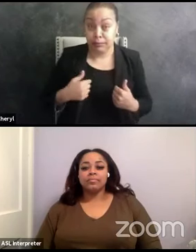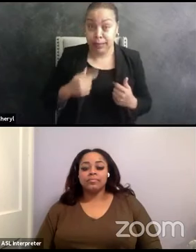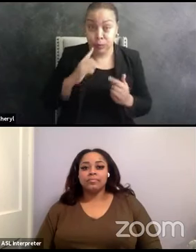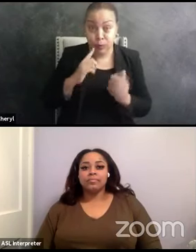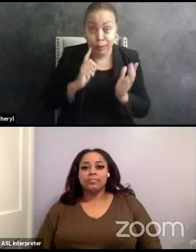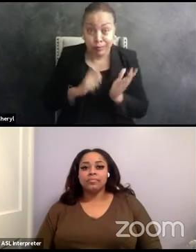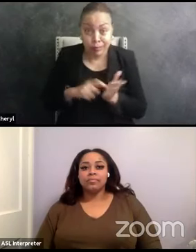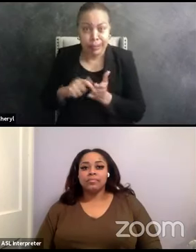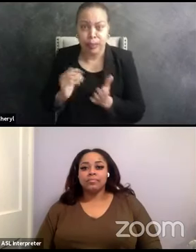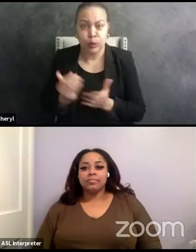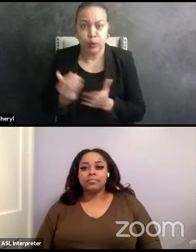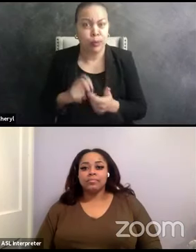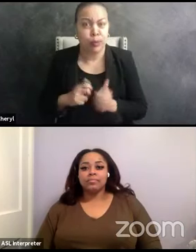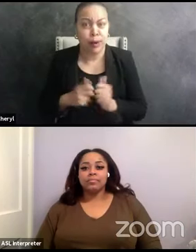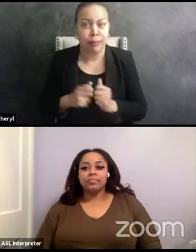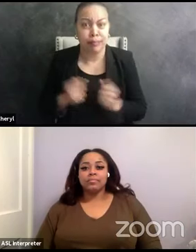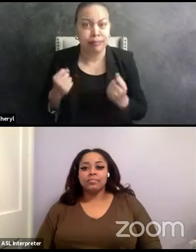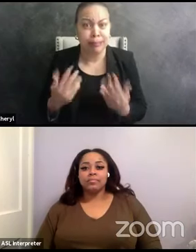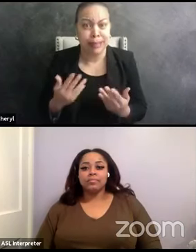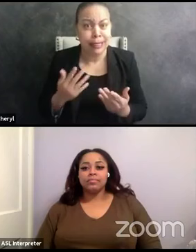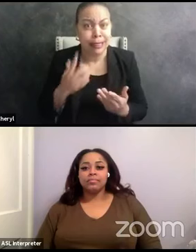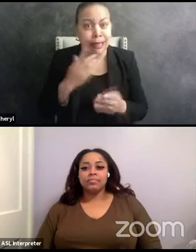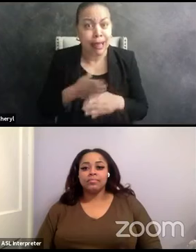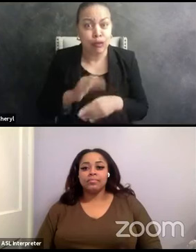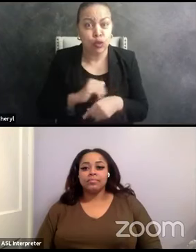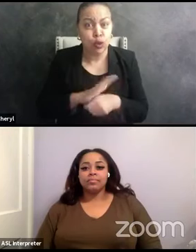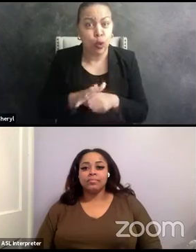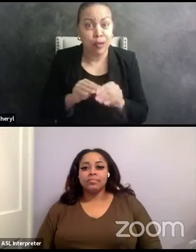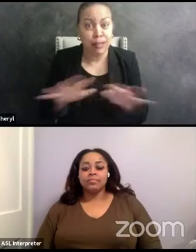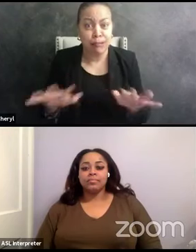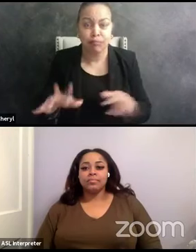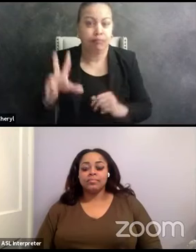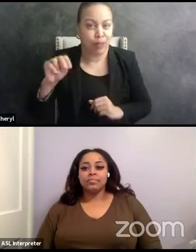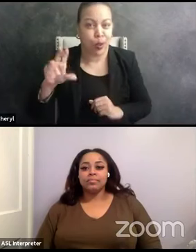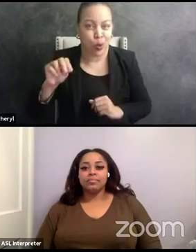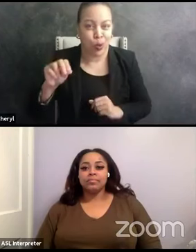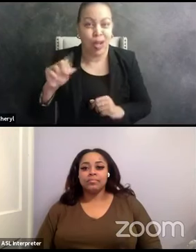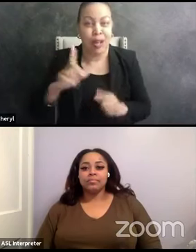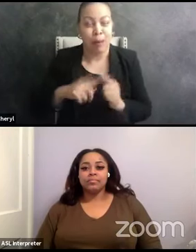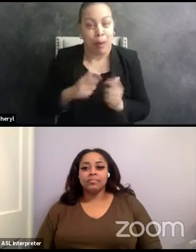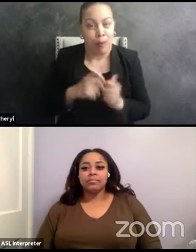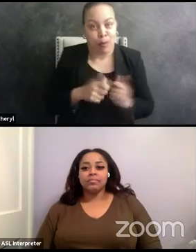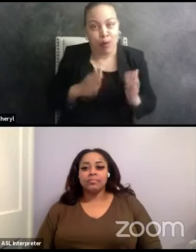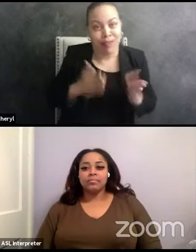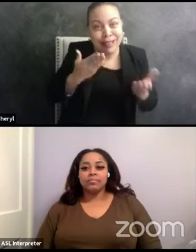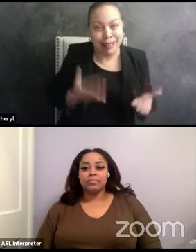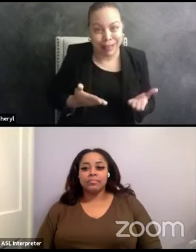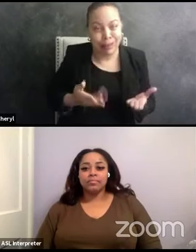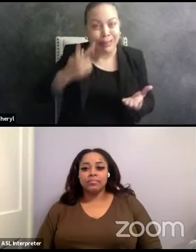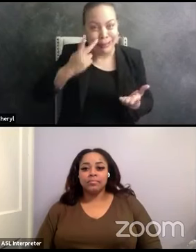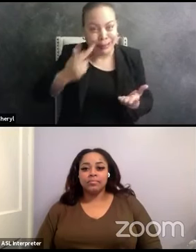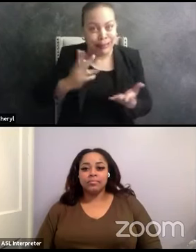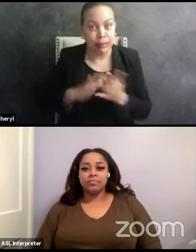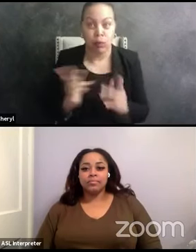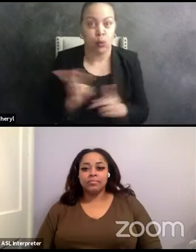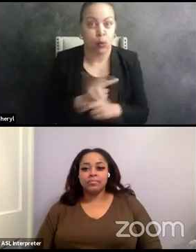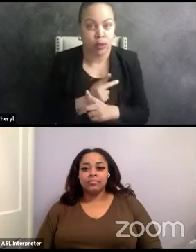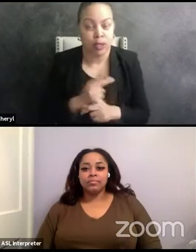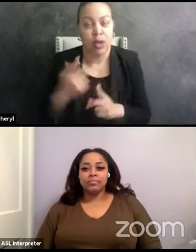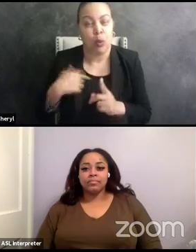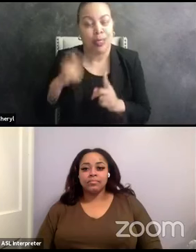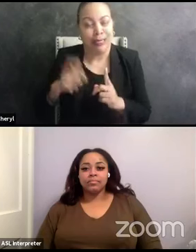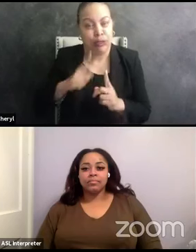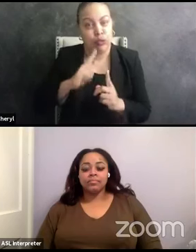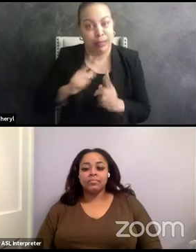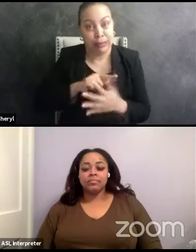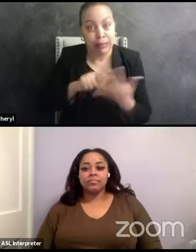new problems post COVID. It's just like amplifying how desperately we need to address so many issues,